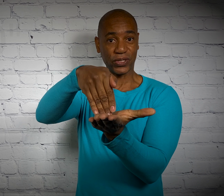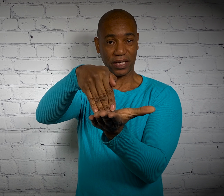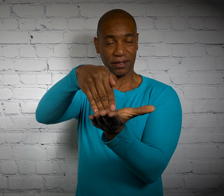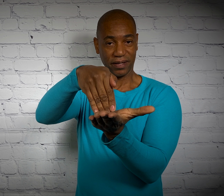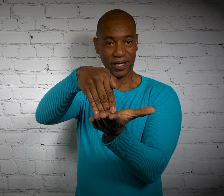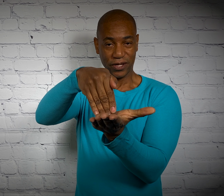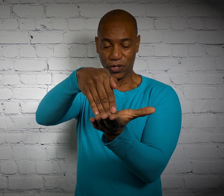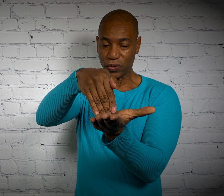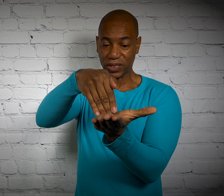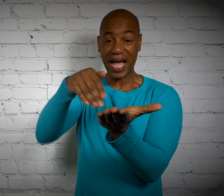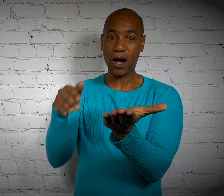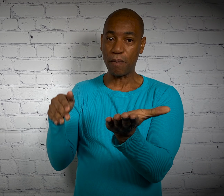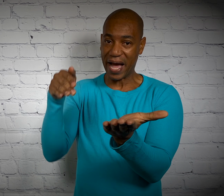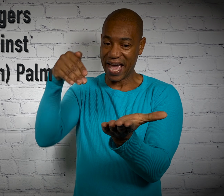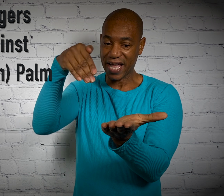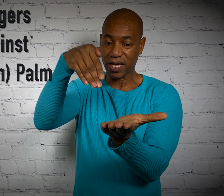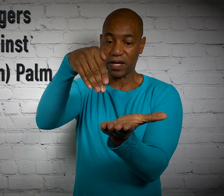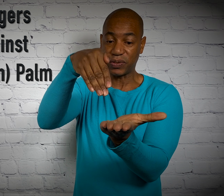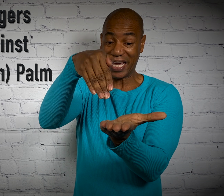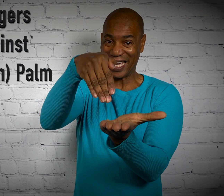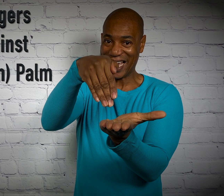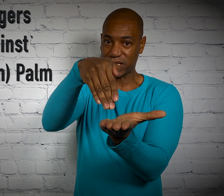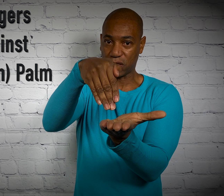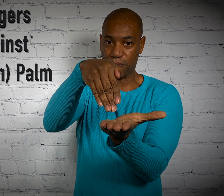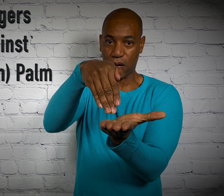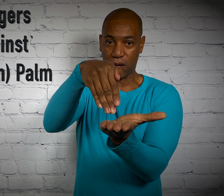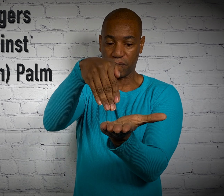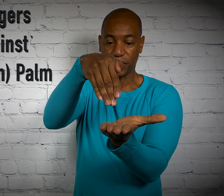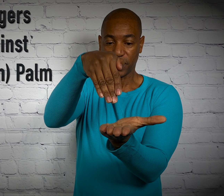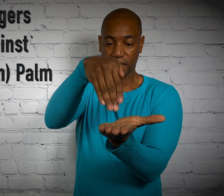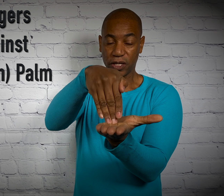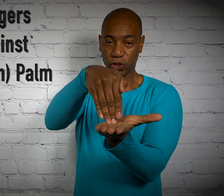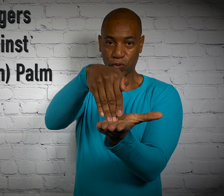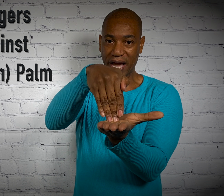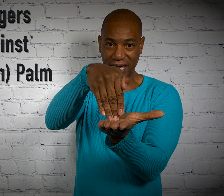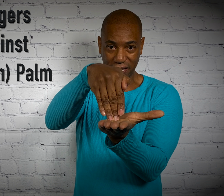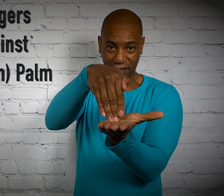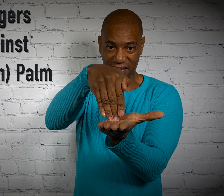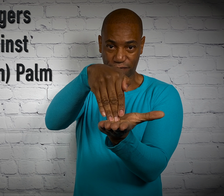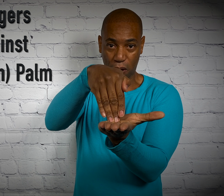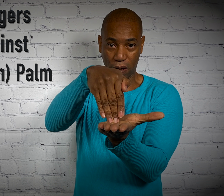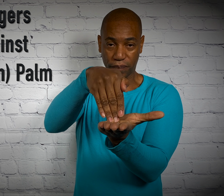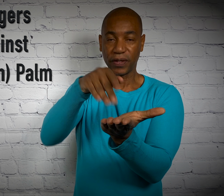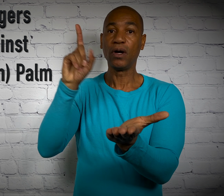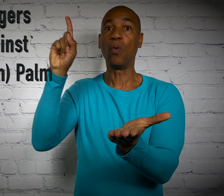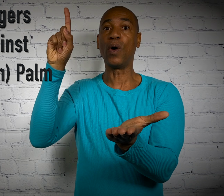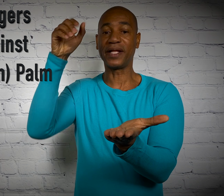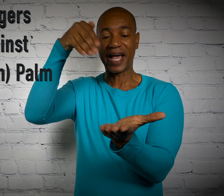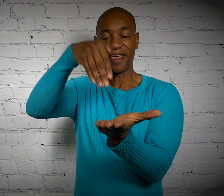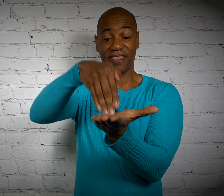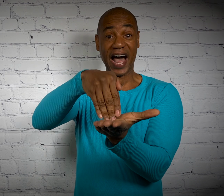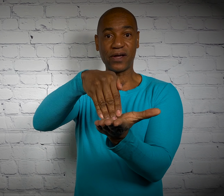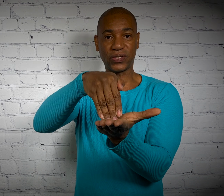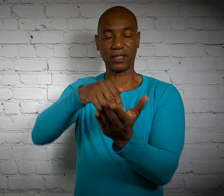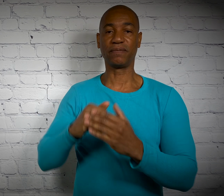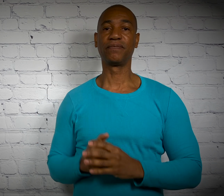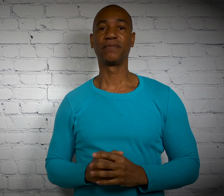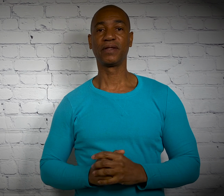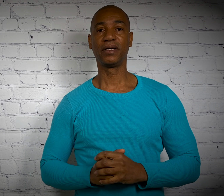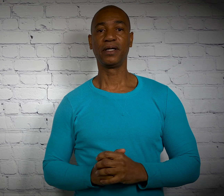1,000. Notice how my hand comes against the palm, striking the left palm. 1,000.